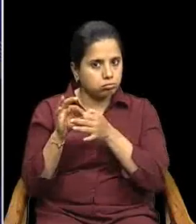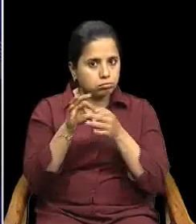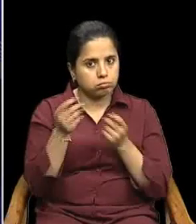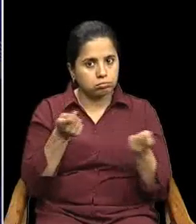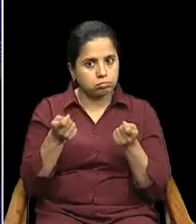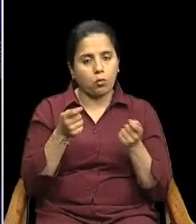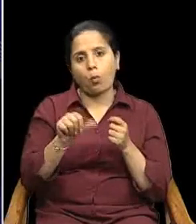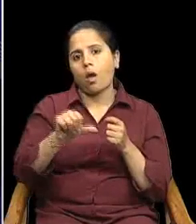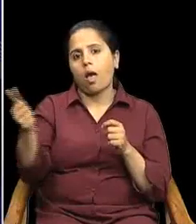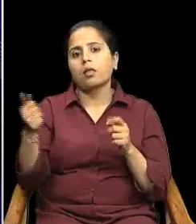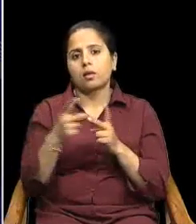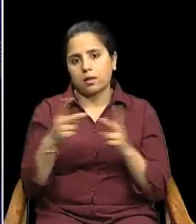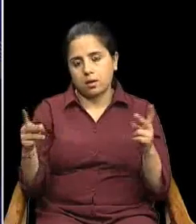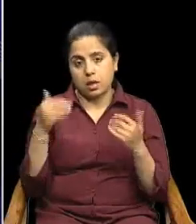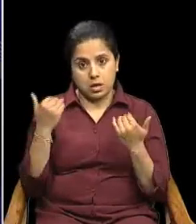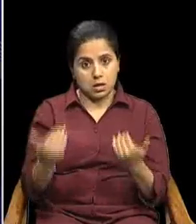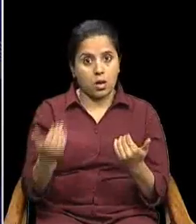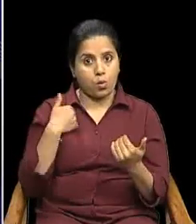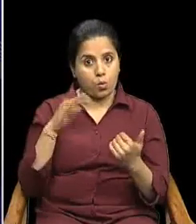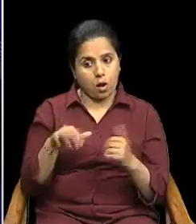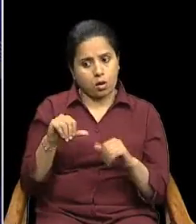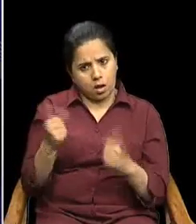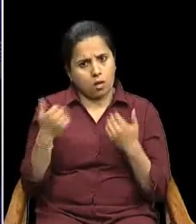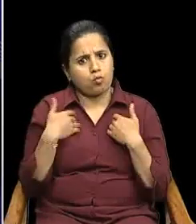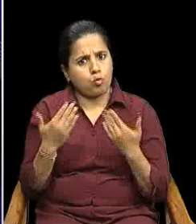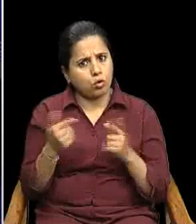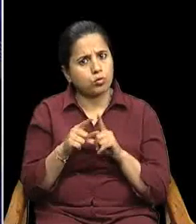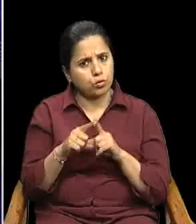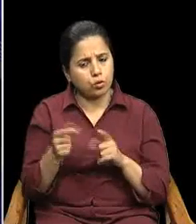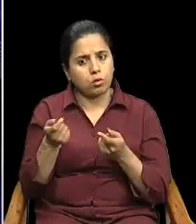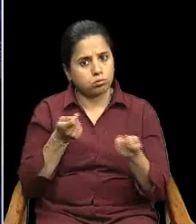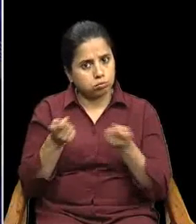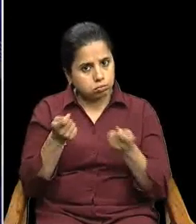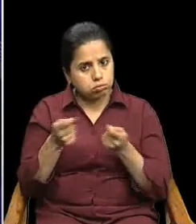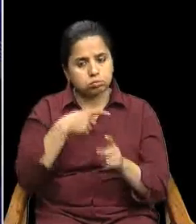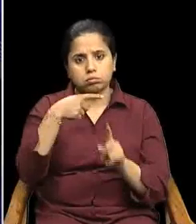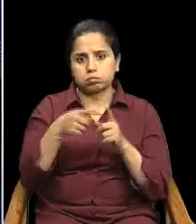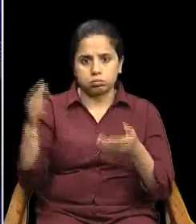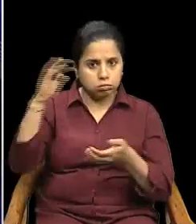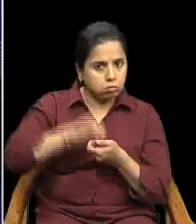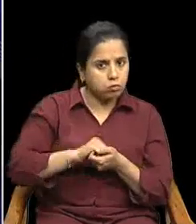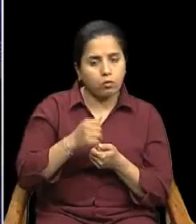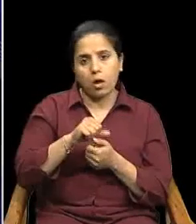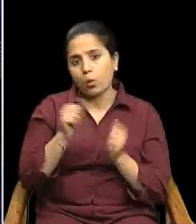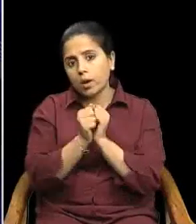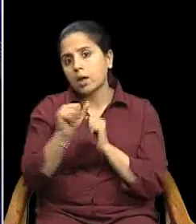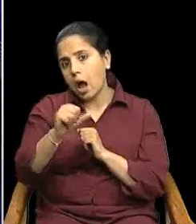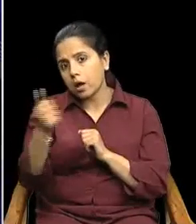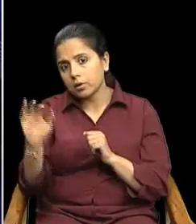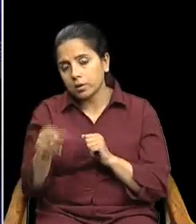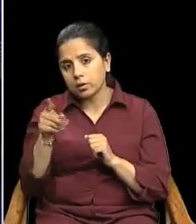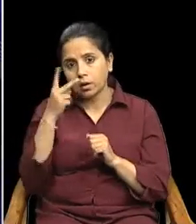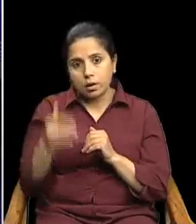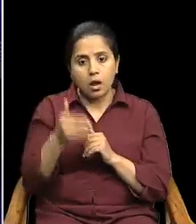with others. Now, to have the capability to coordinate and collaborate with others towards